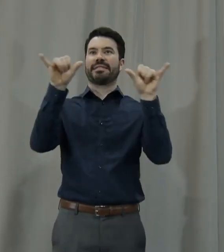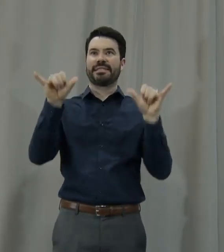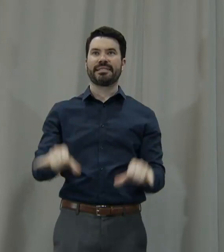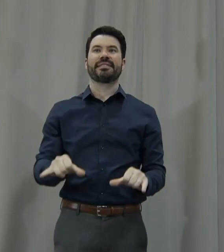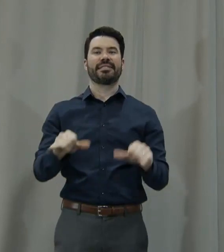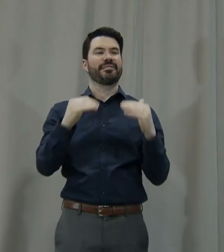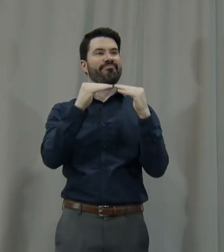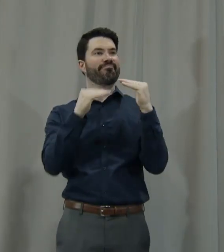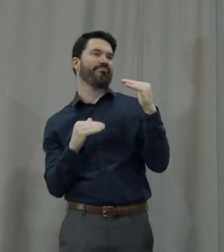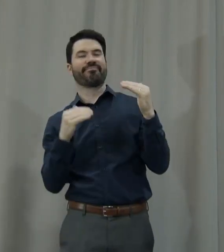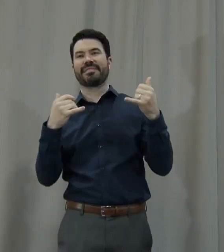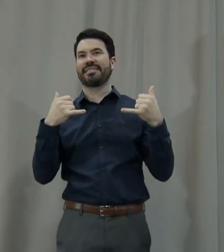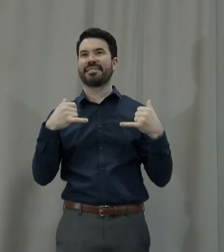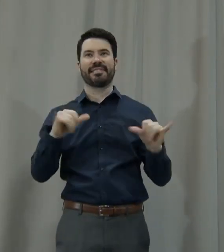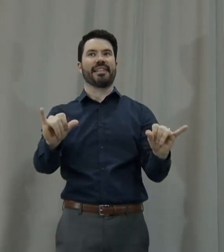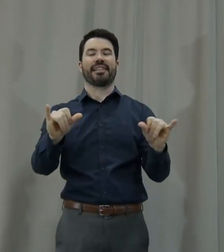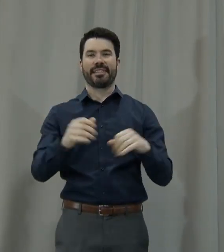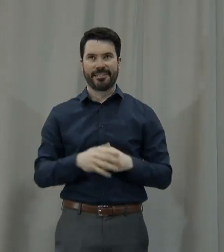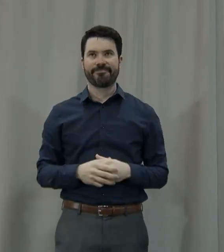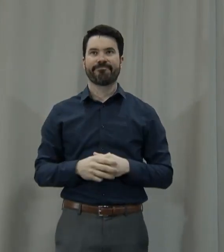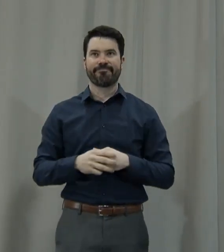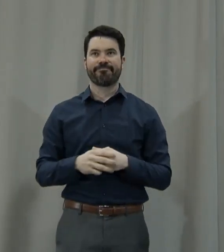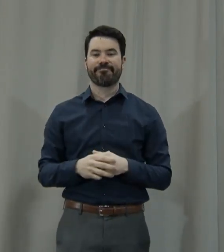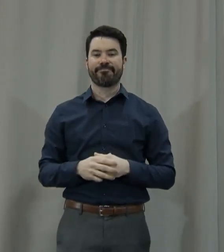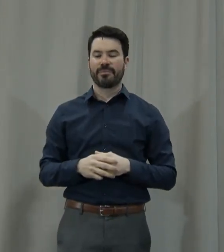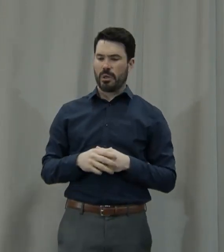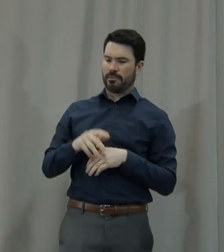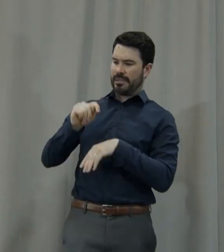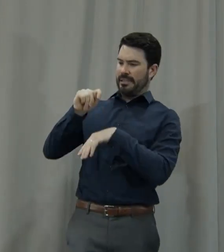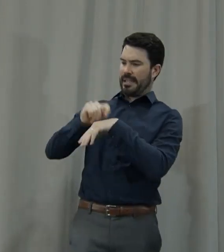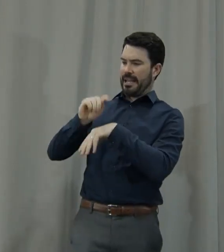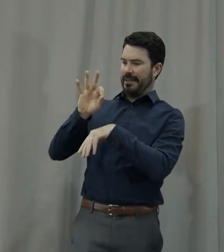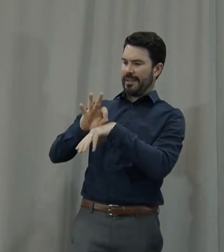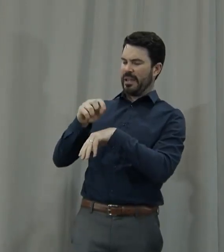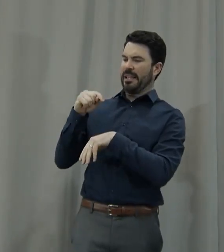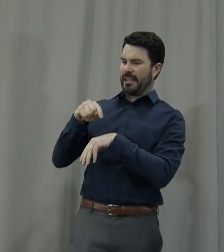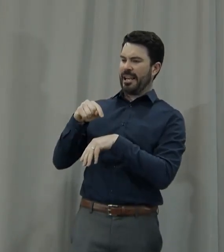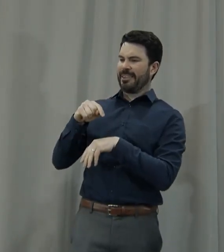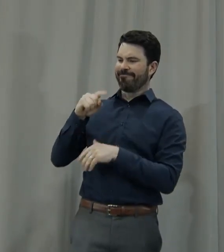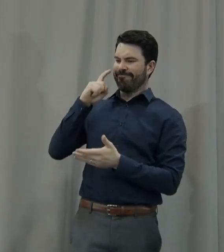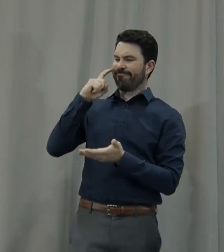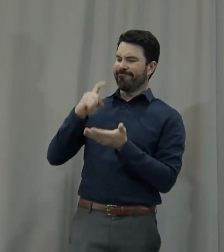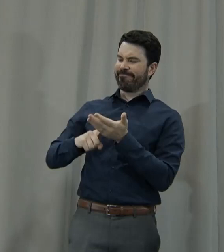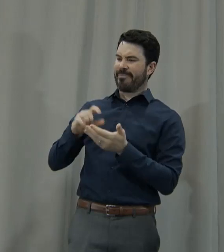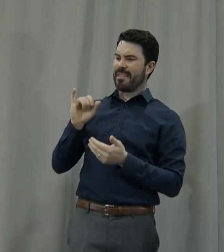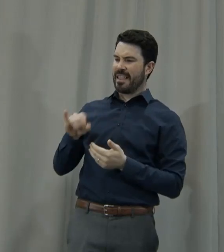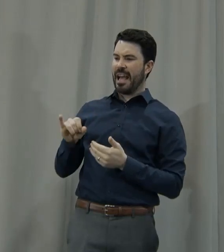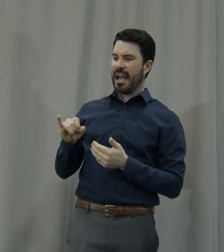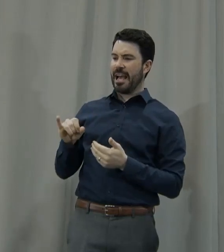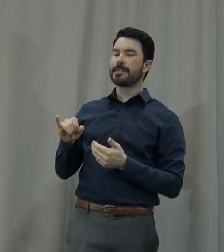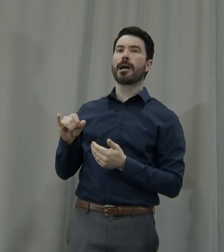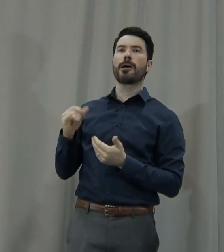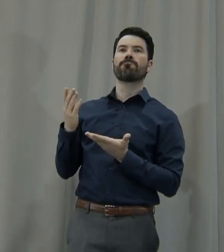And so the task force, in recognition of that, also